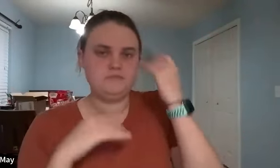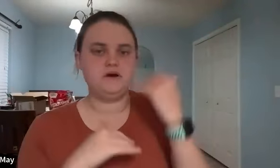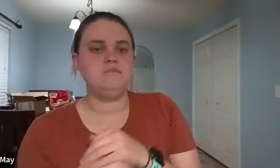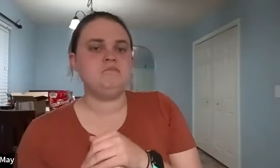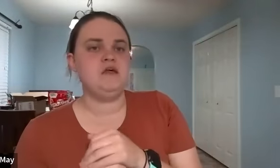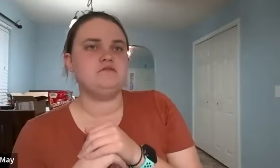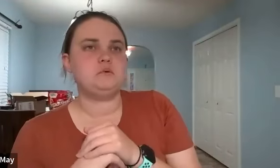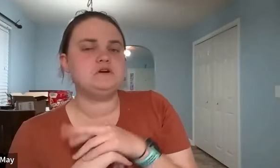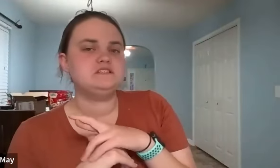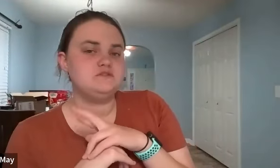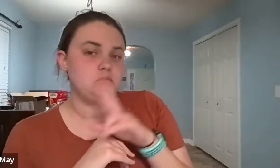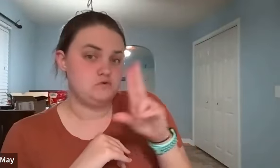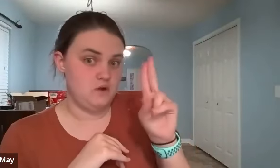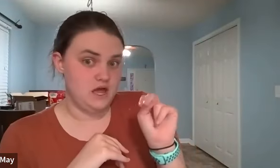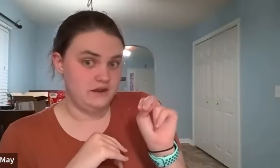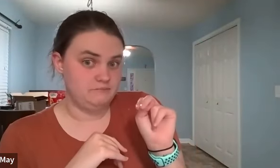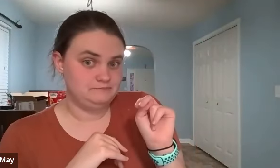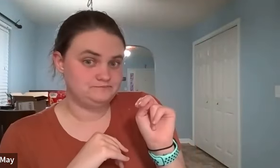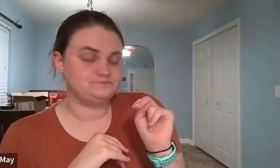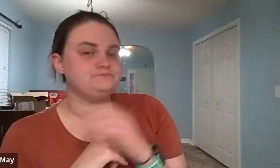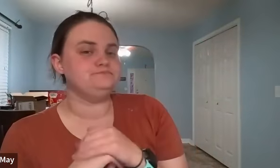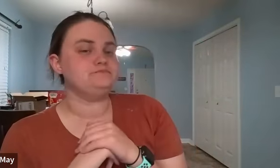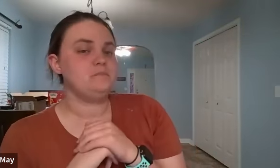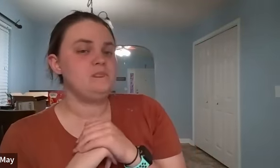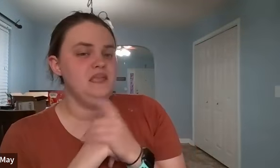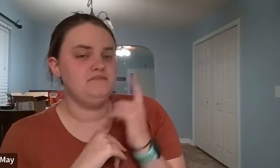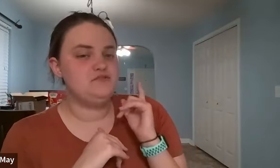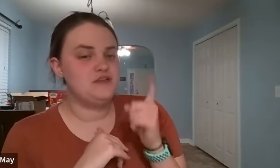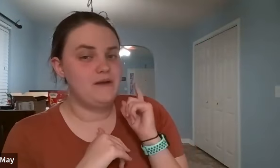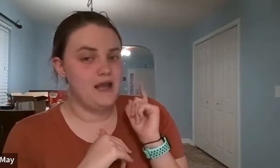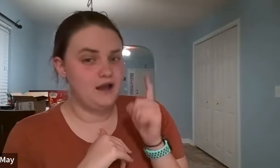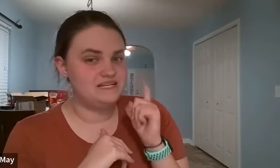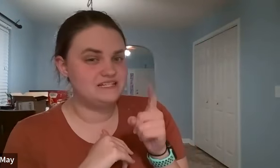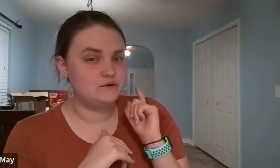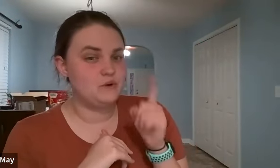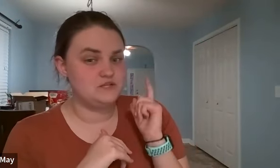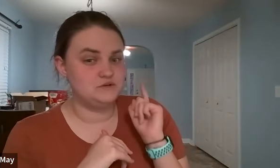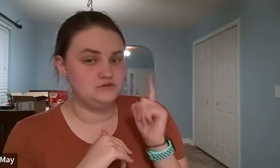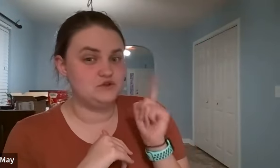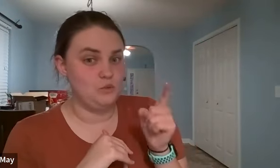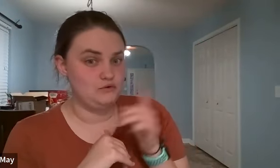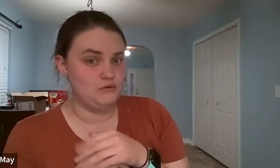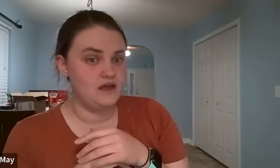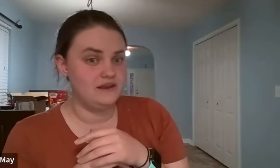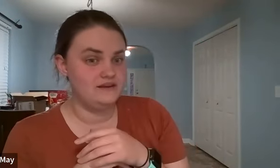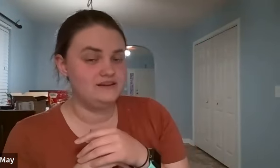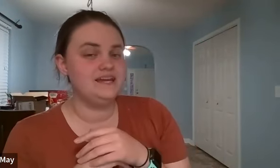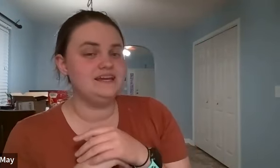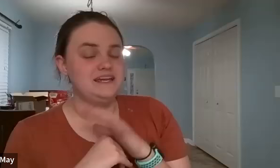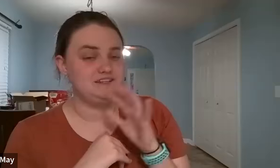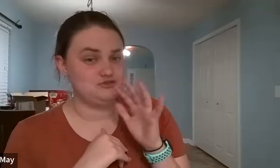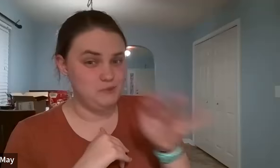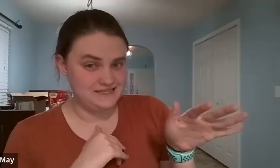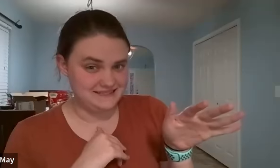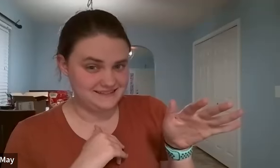But for words like the word run, if you think about how many different ways we use the word run, it's crazy.